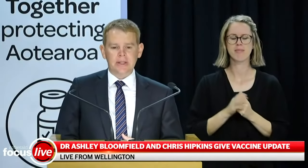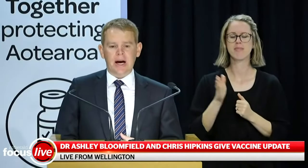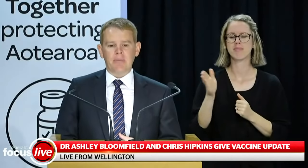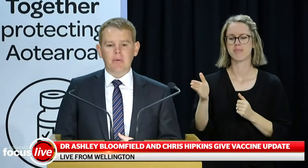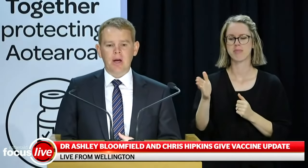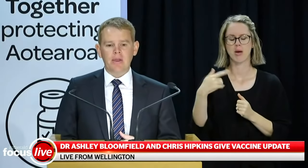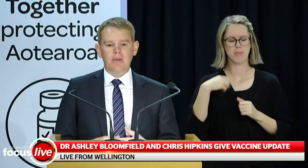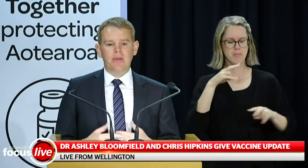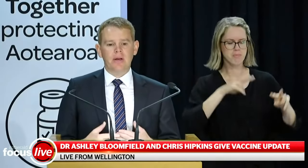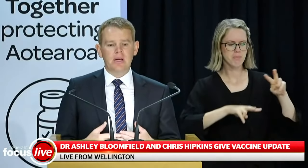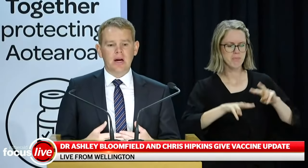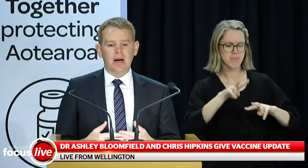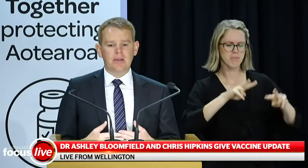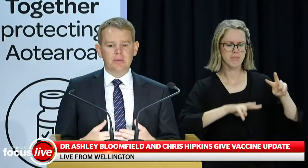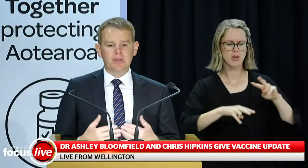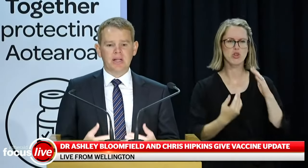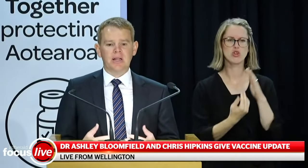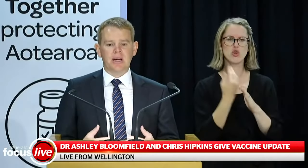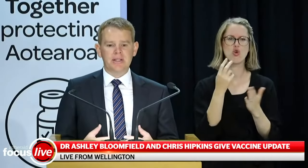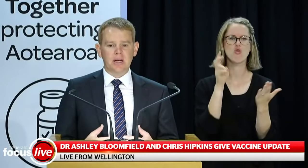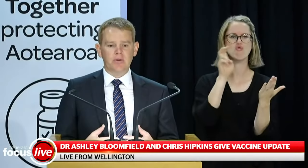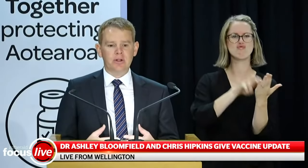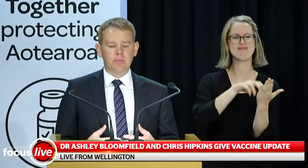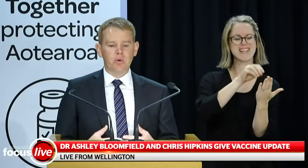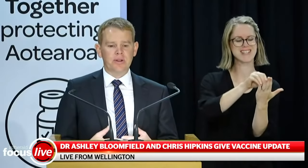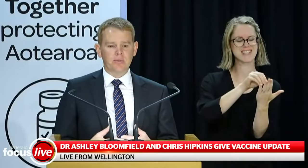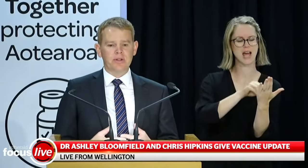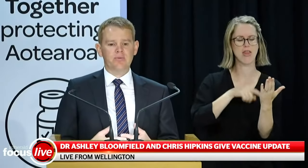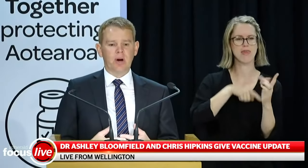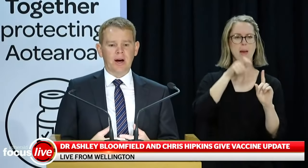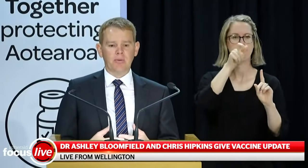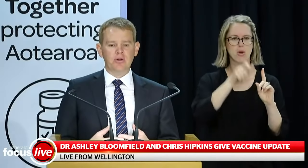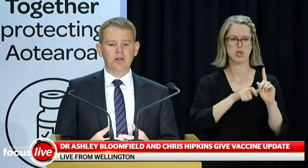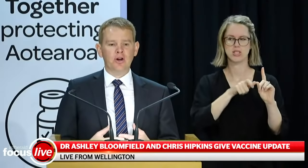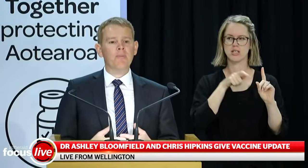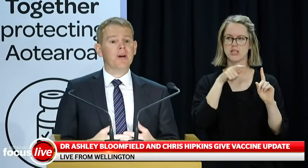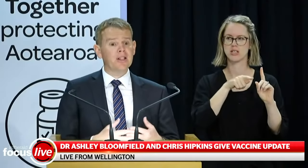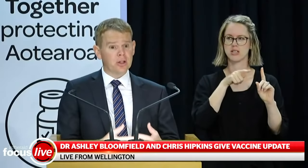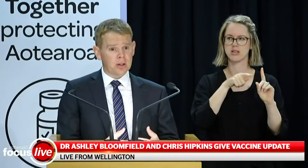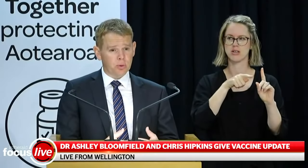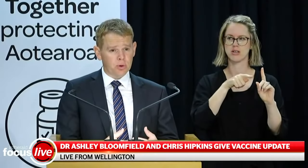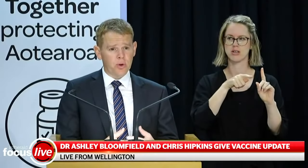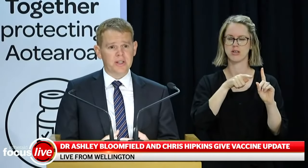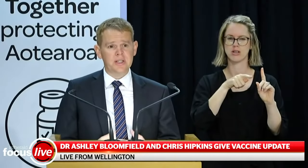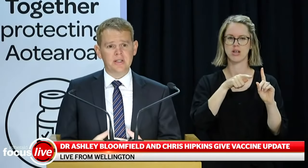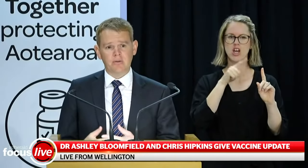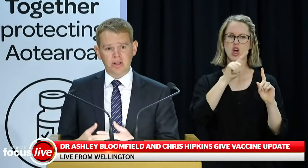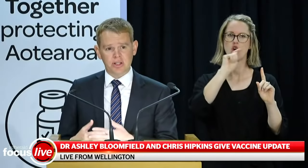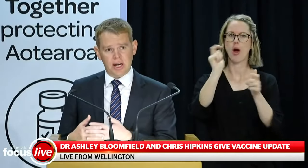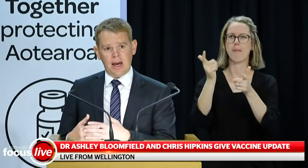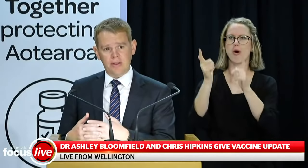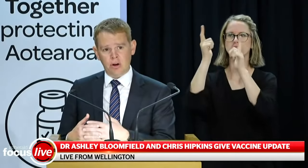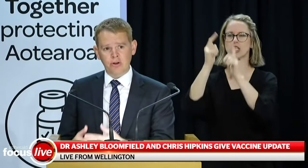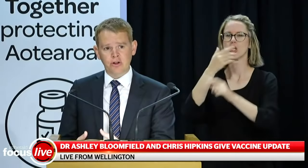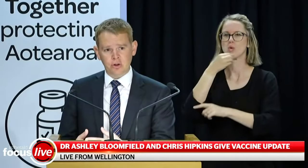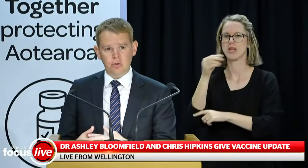register, in this particular case, that was an employer that was using a combination of the border worker testing register and their own internal